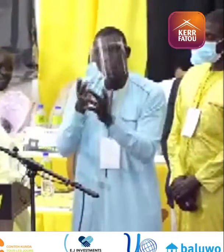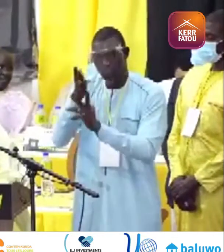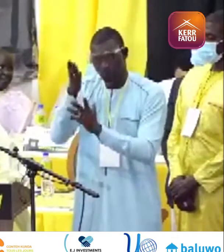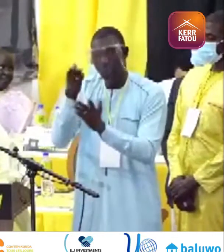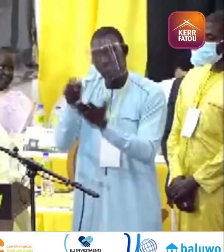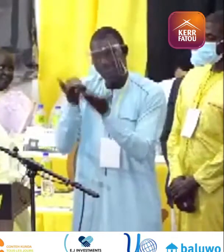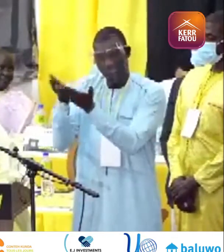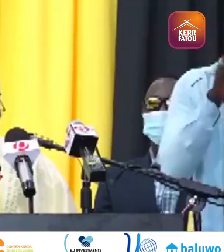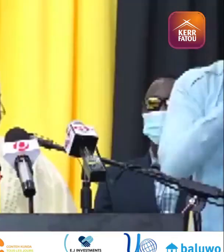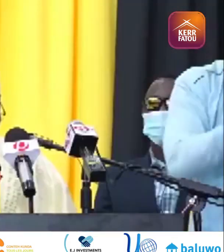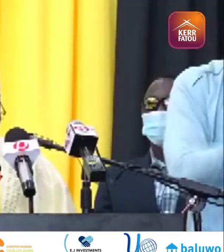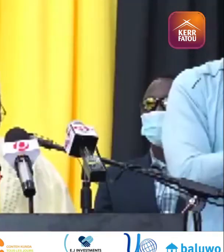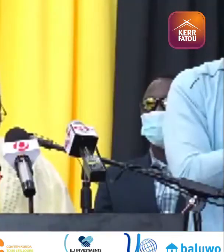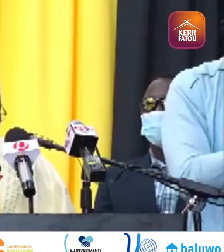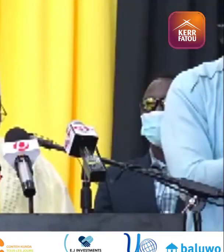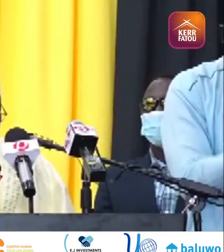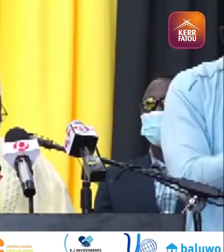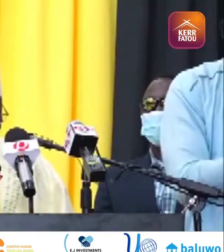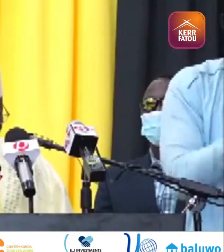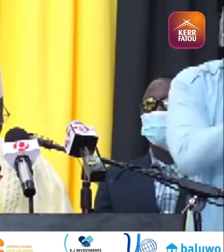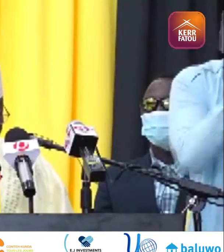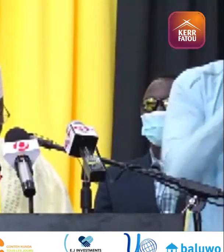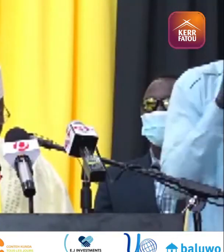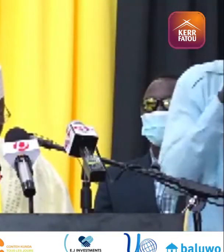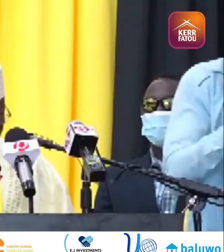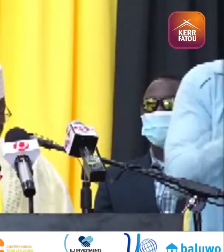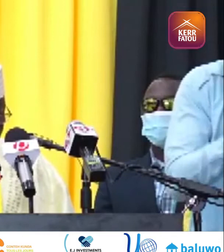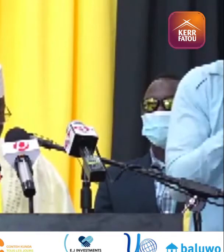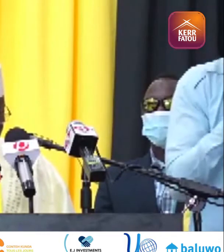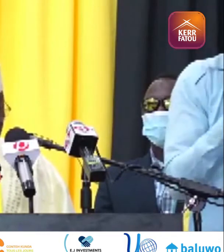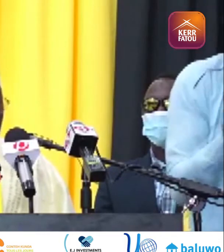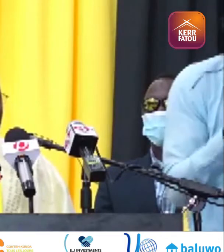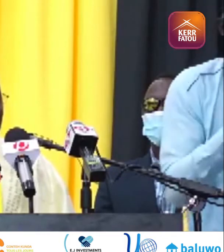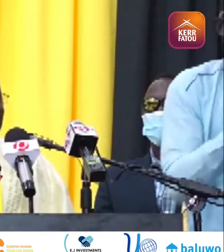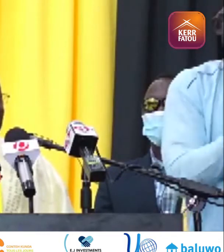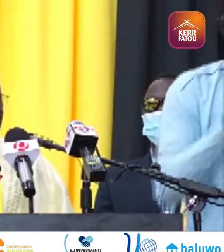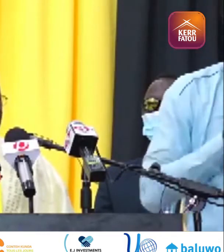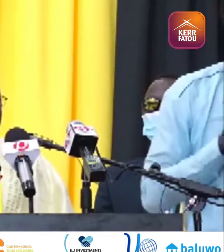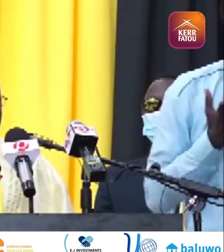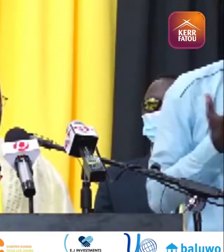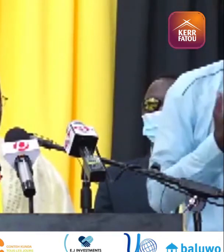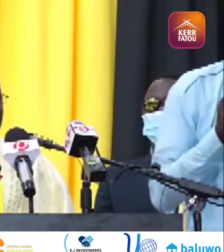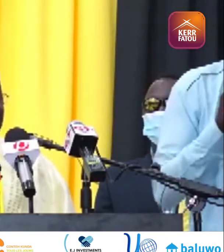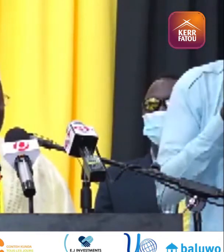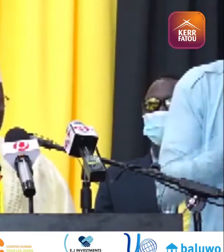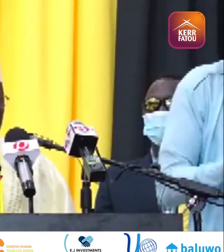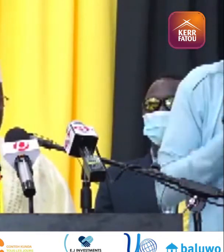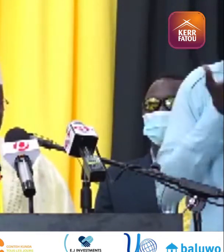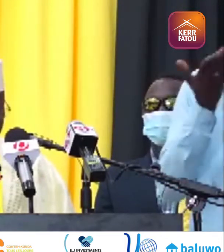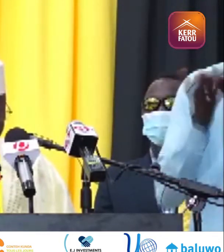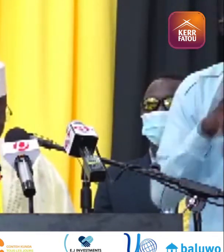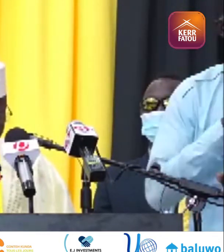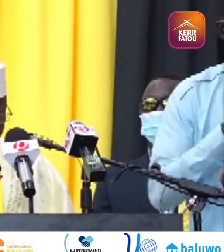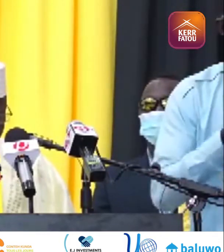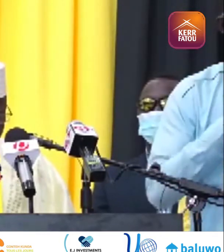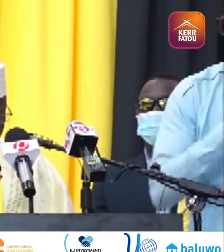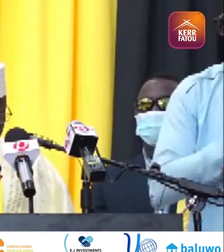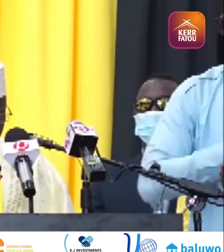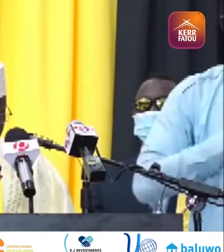council and the disaster management committee. We made similar